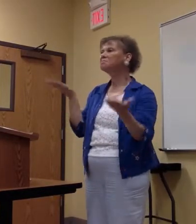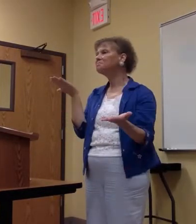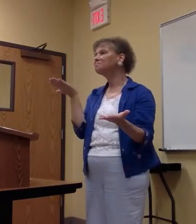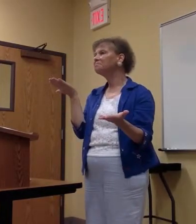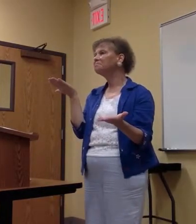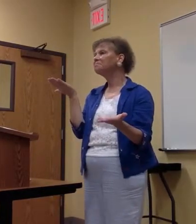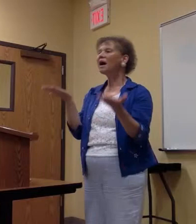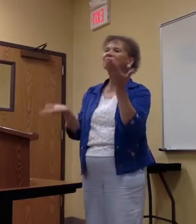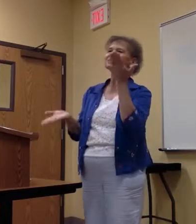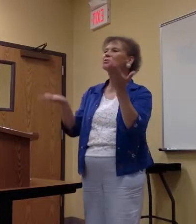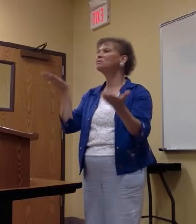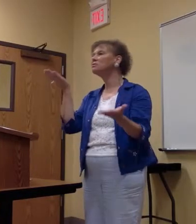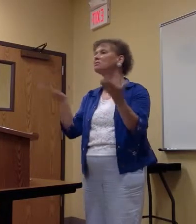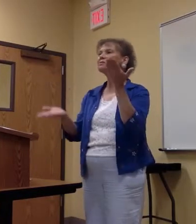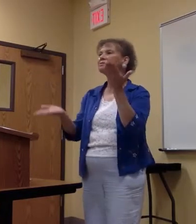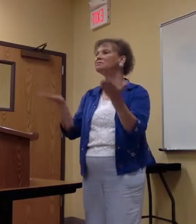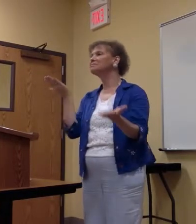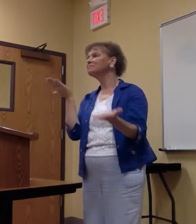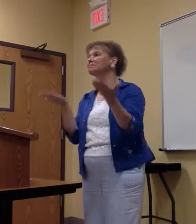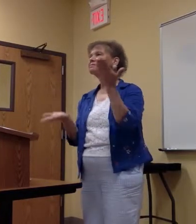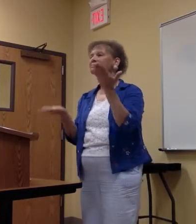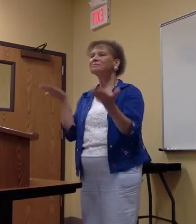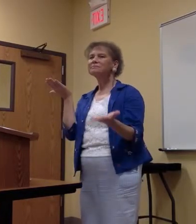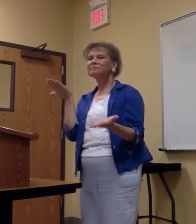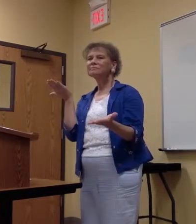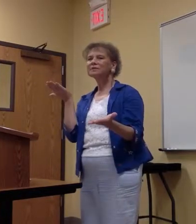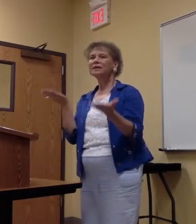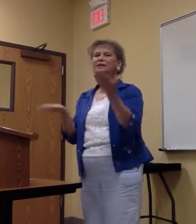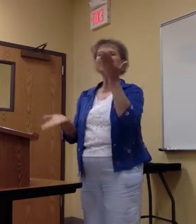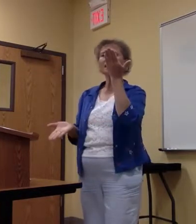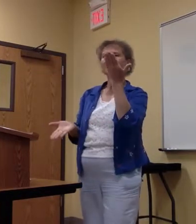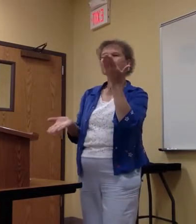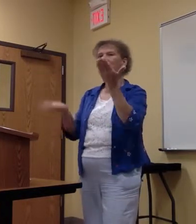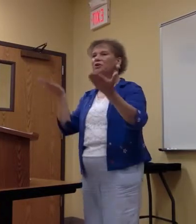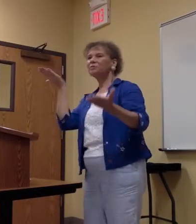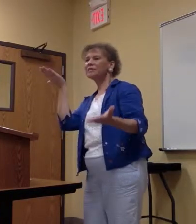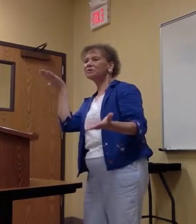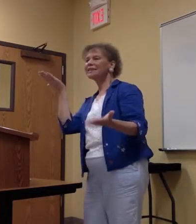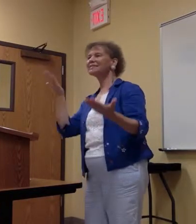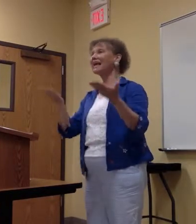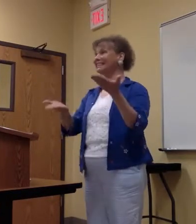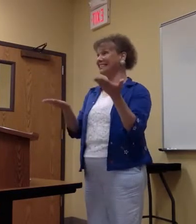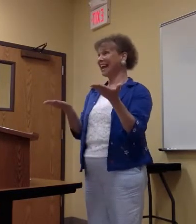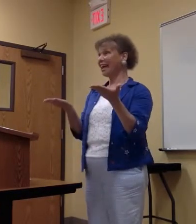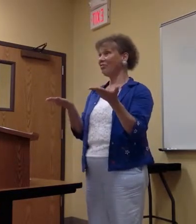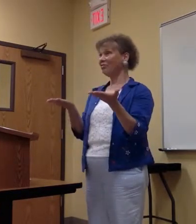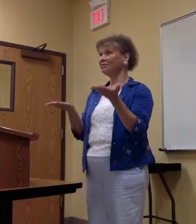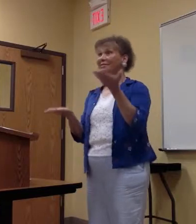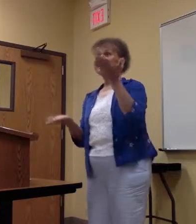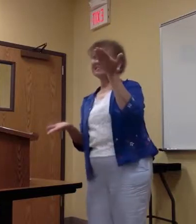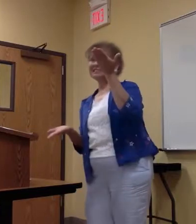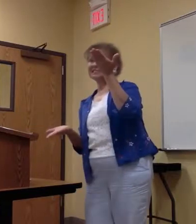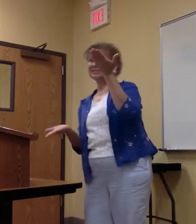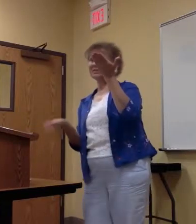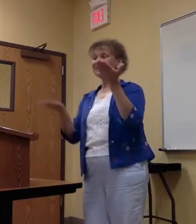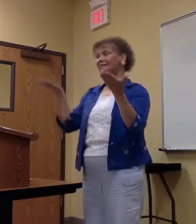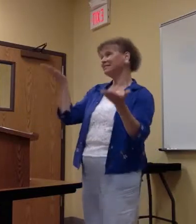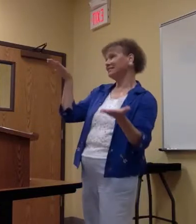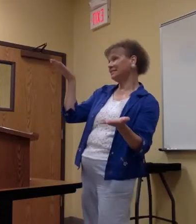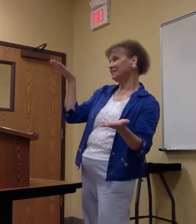possible. And this could be this way. It's like a scale. Here's this one, here's this one. We haven't settled on one or the other